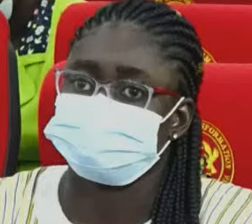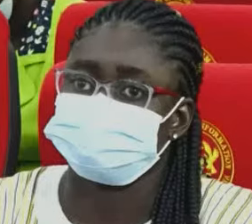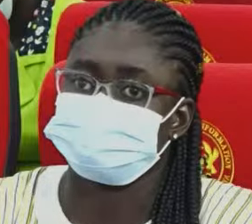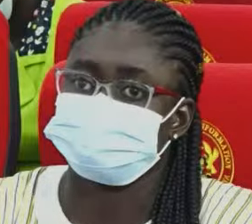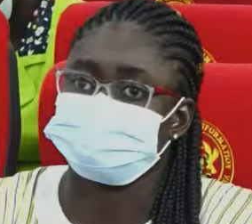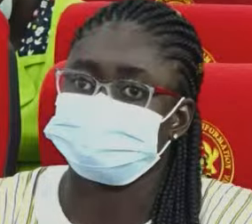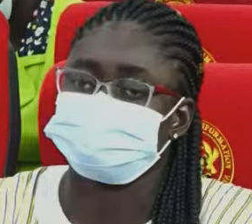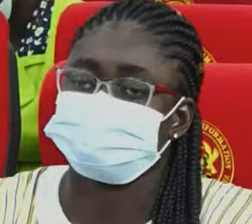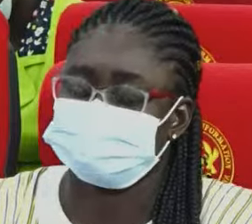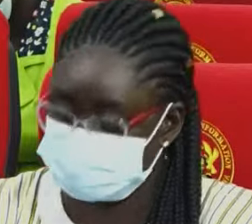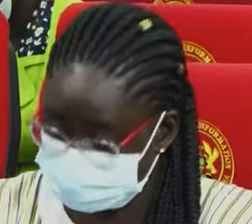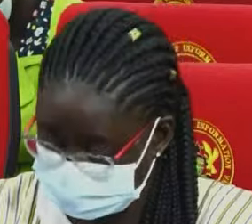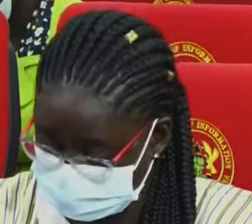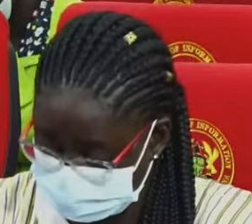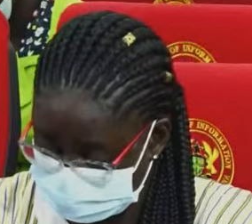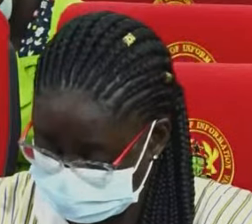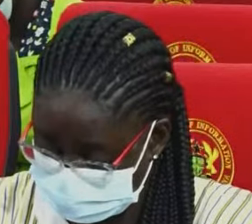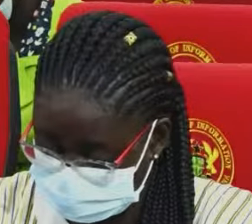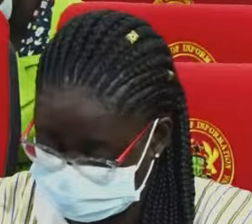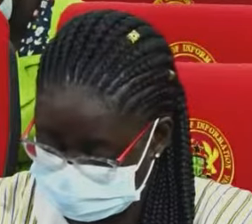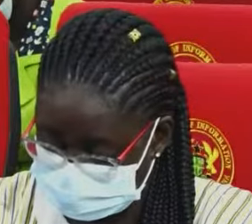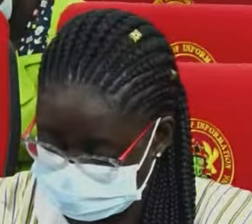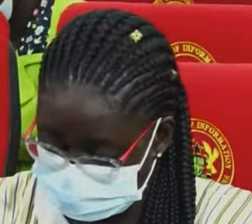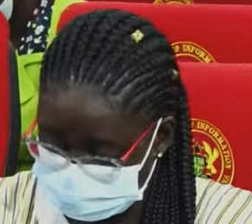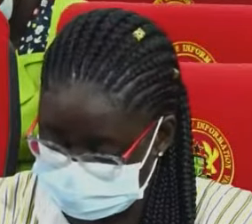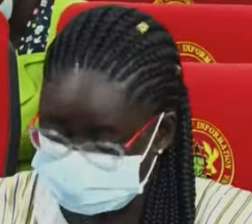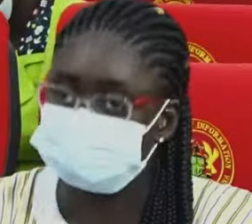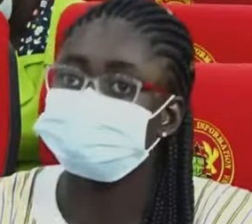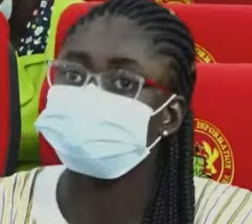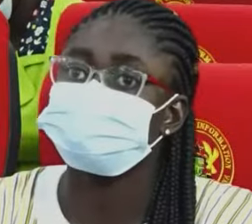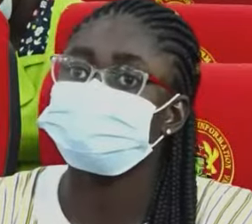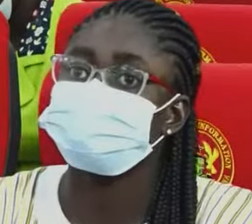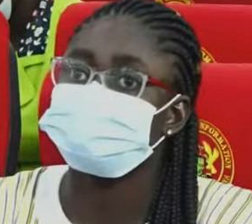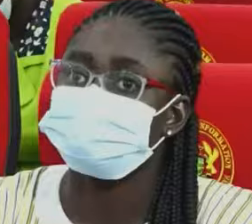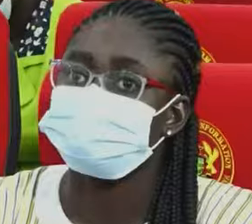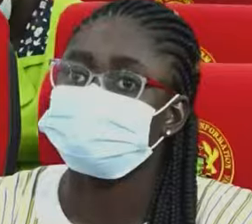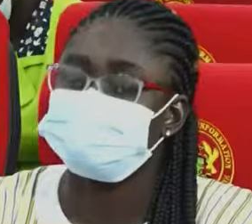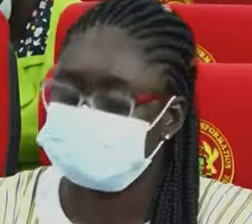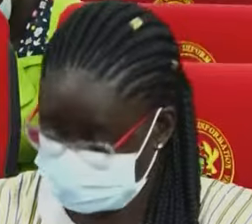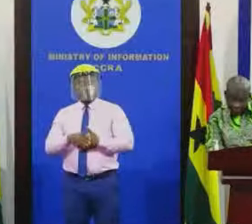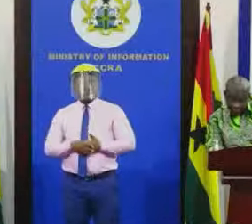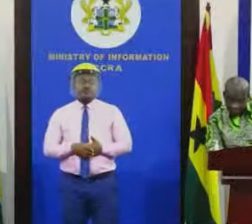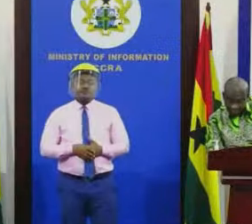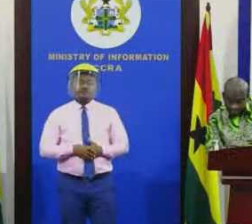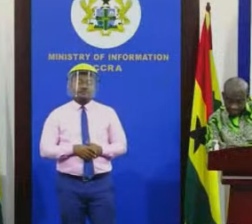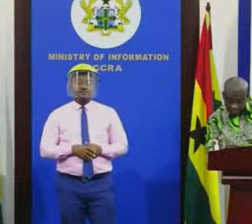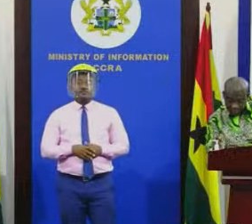should be able to get them there. Then in terms of